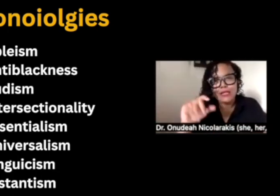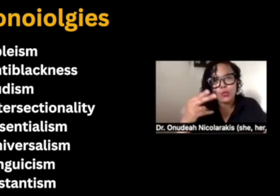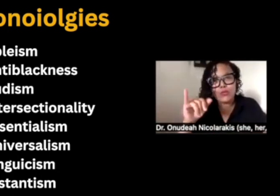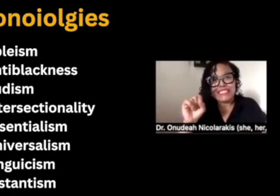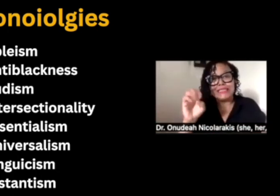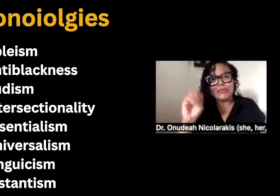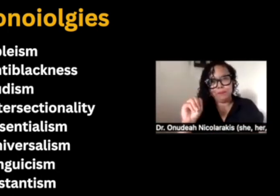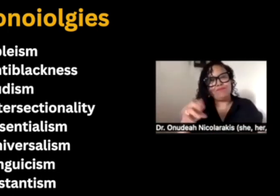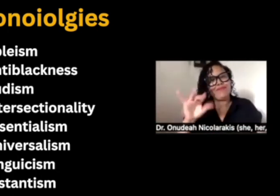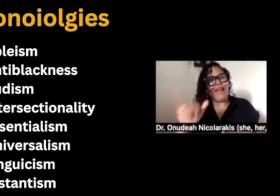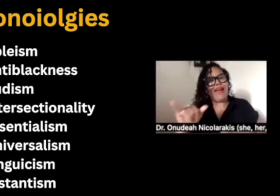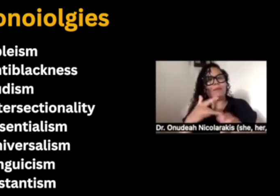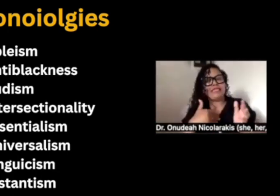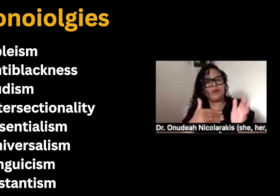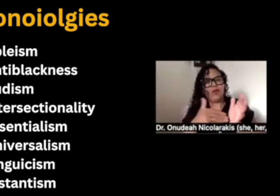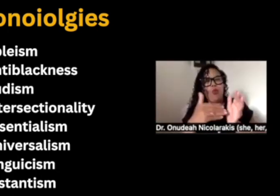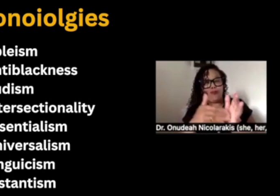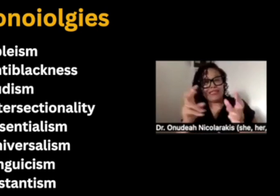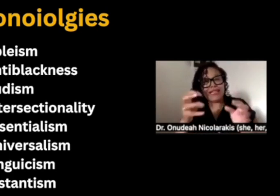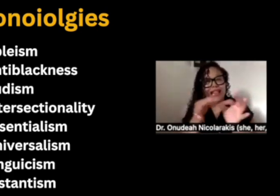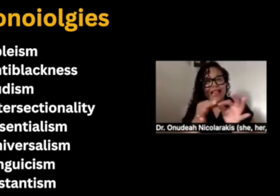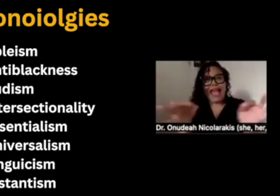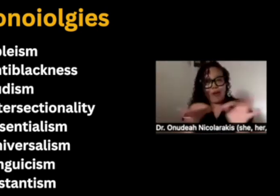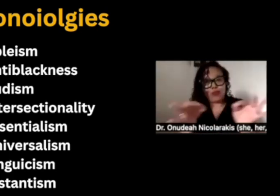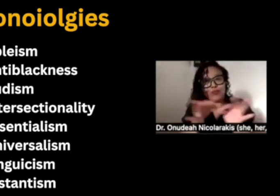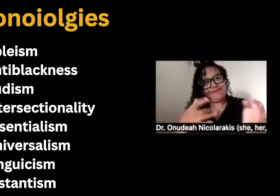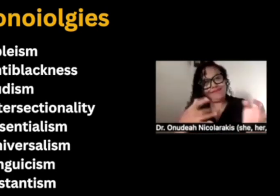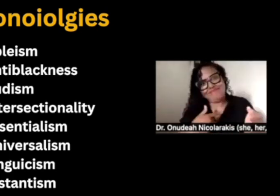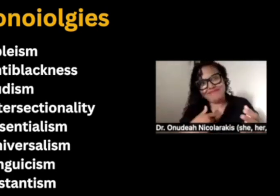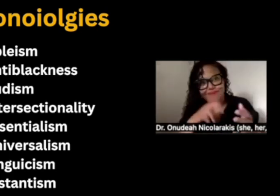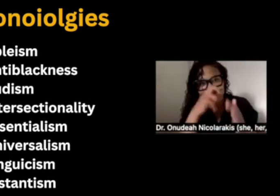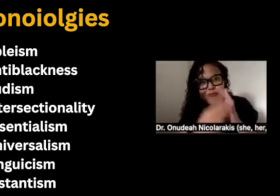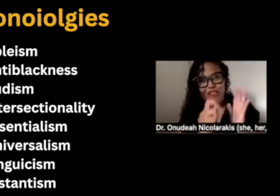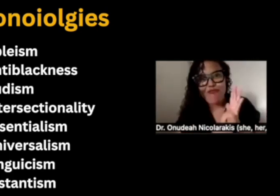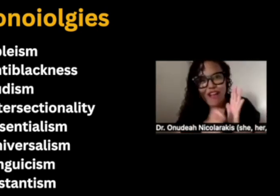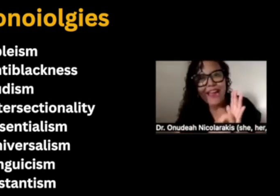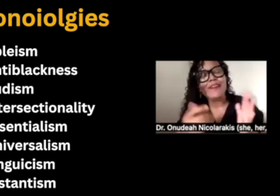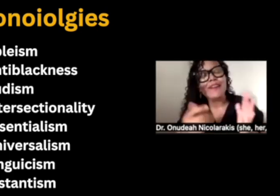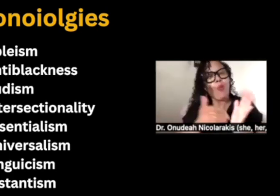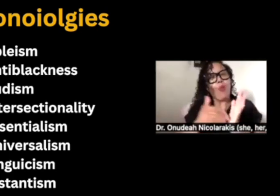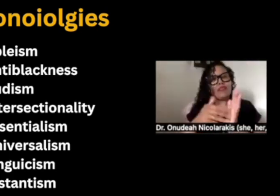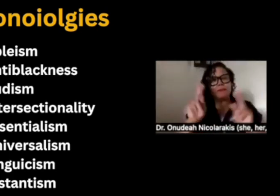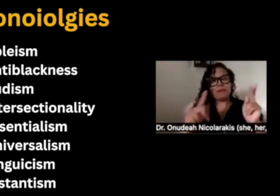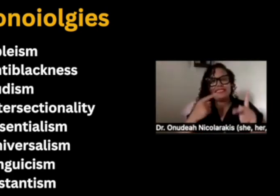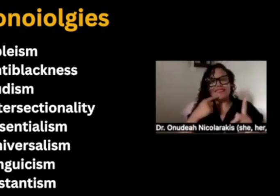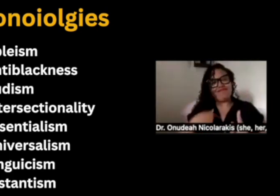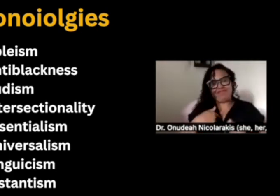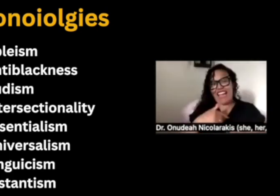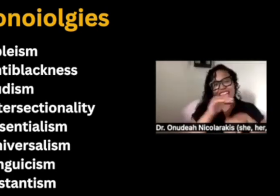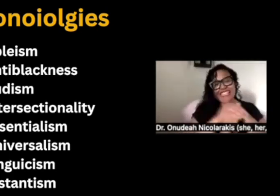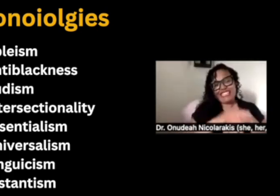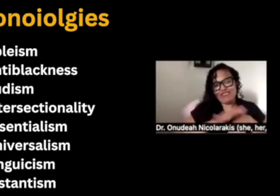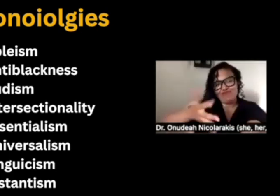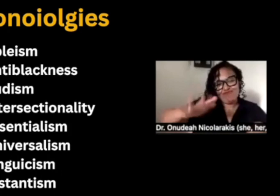intersectionality. Now I'll talk about linguicism. Often language in writing, people will